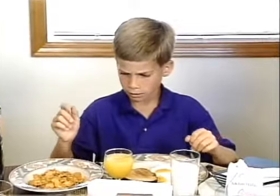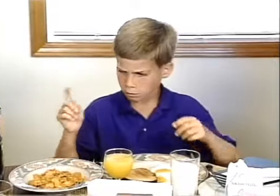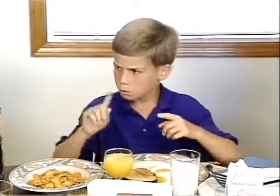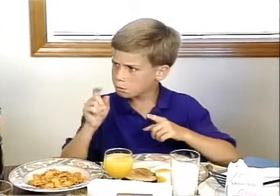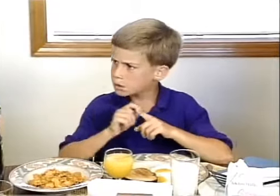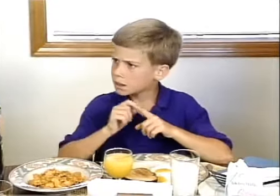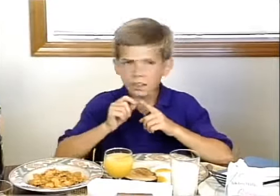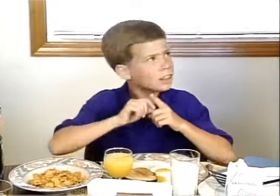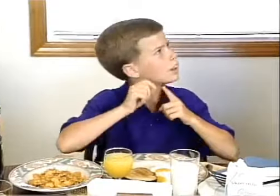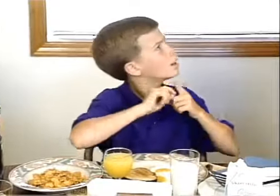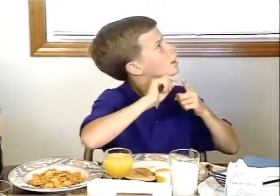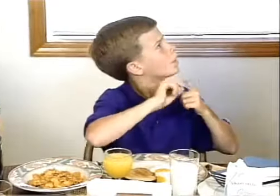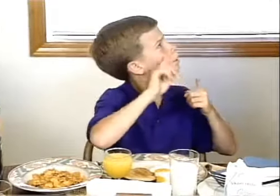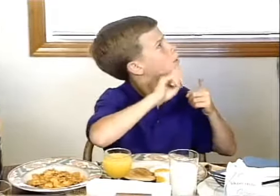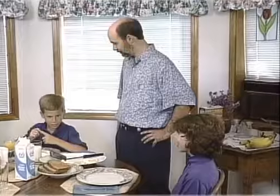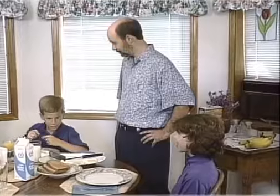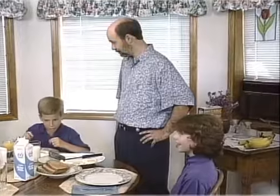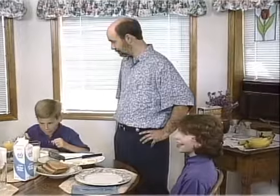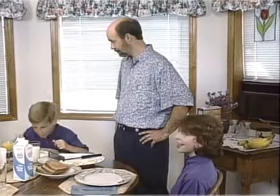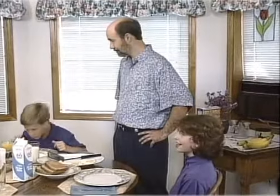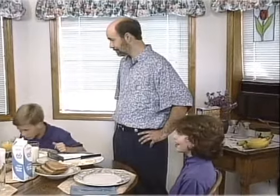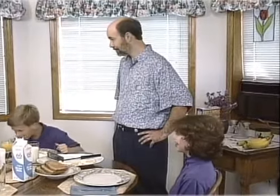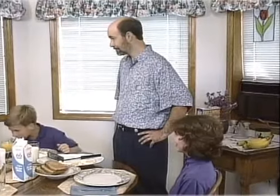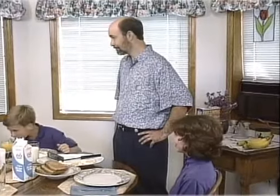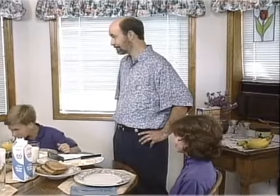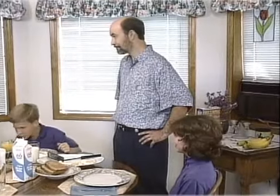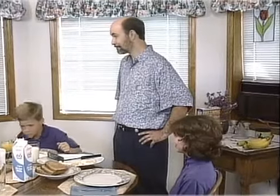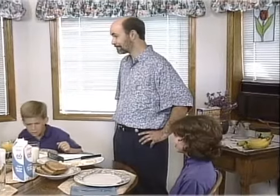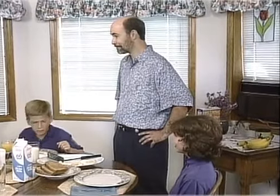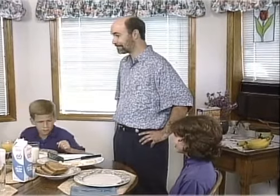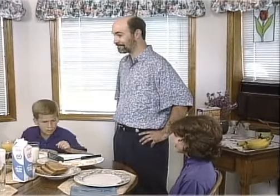I don't know. I don't know.